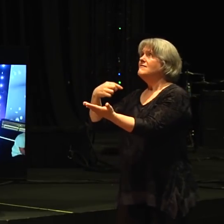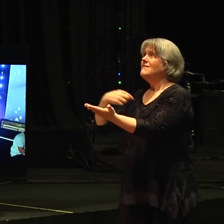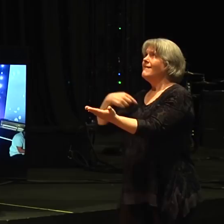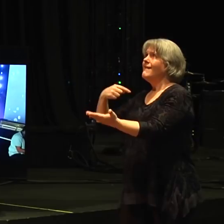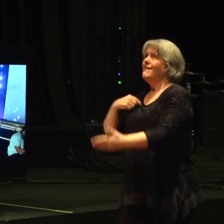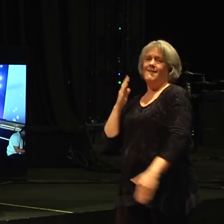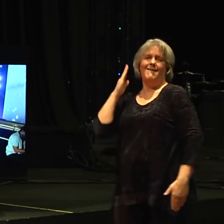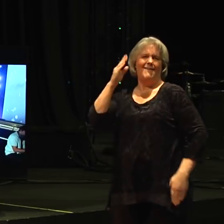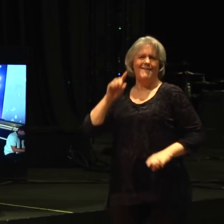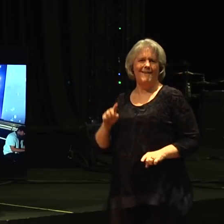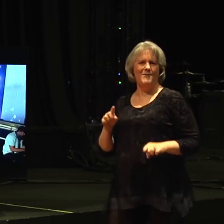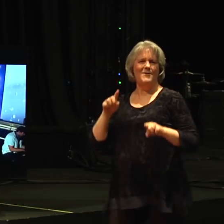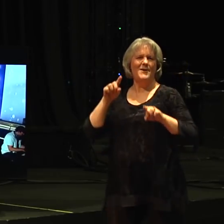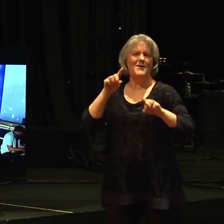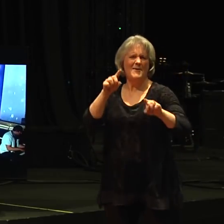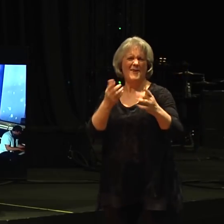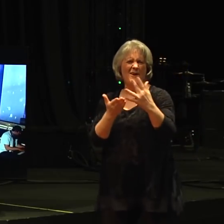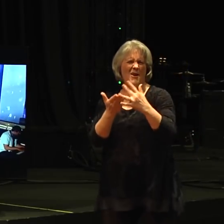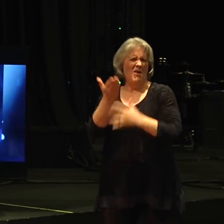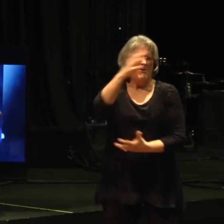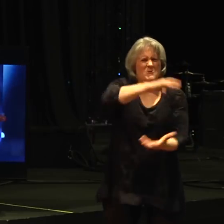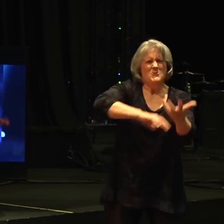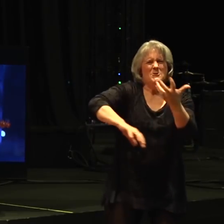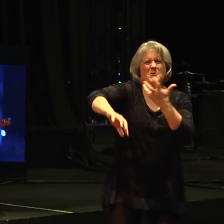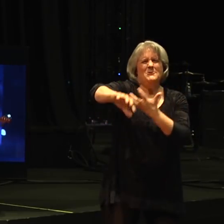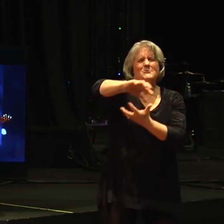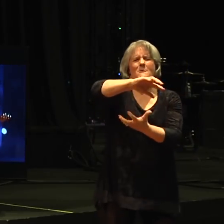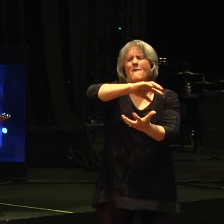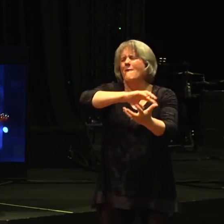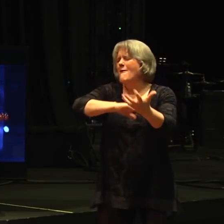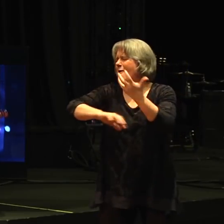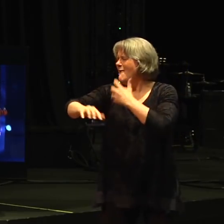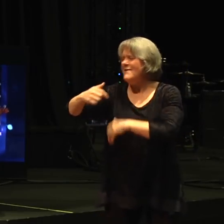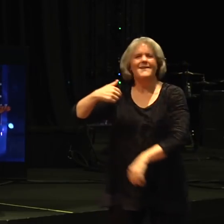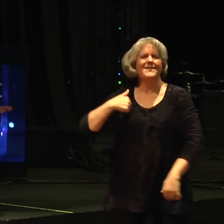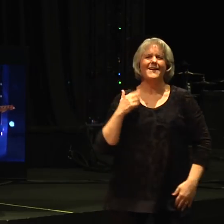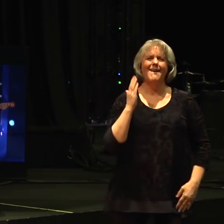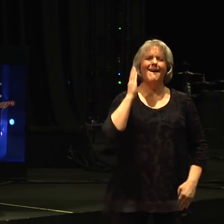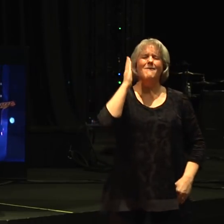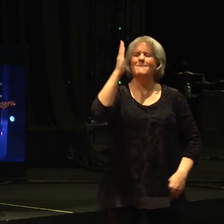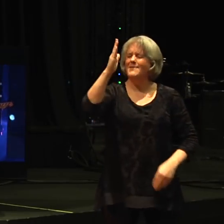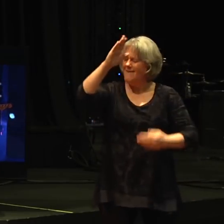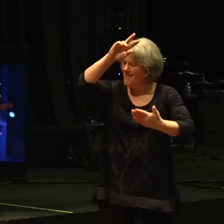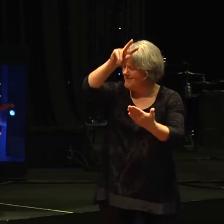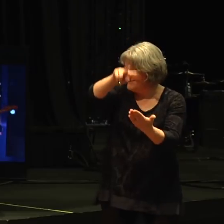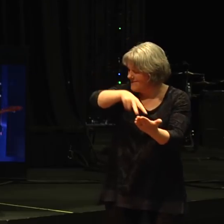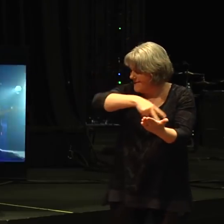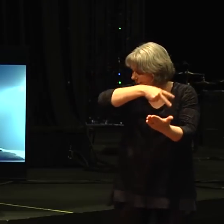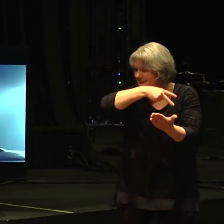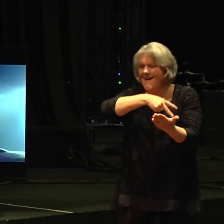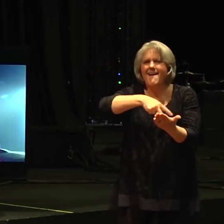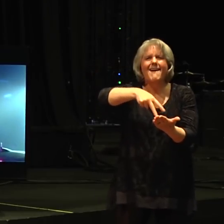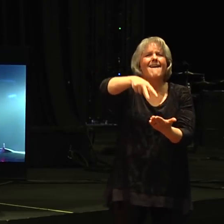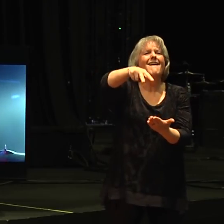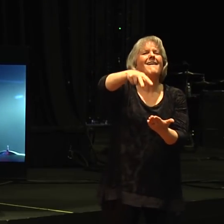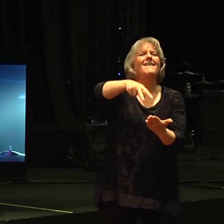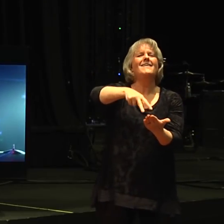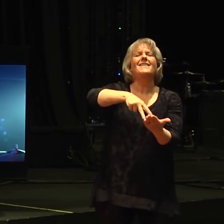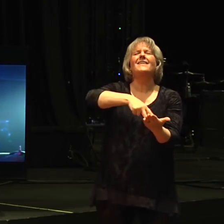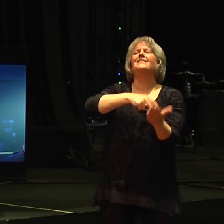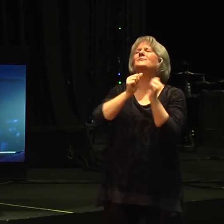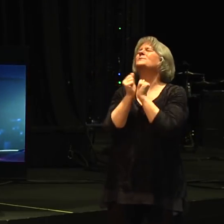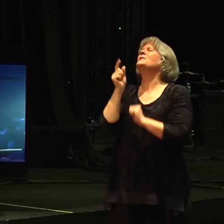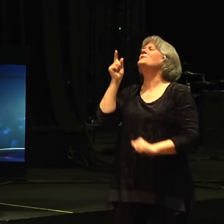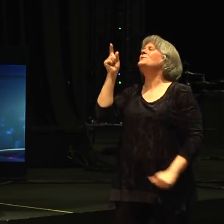say the word, and I will set my feet upon the sea till I'm